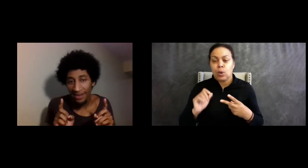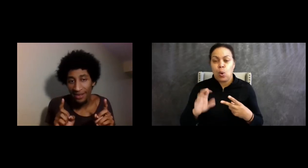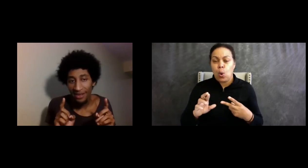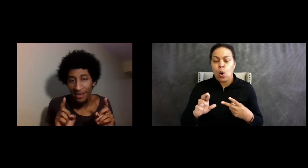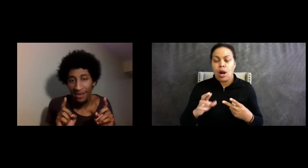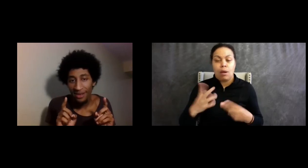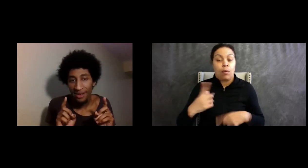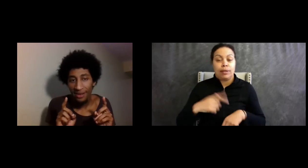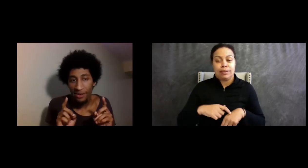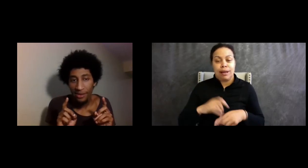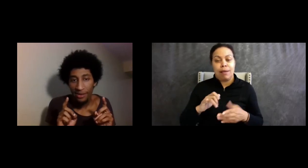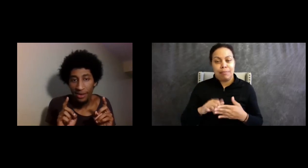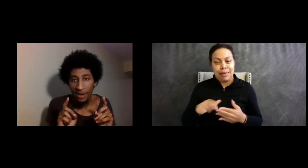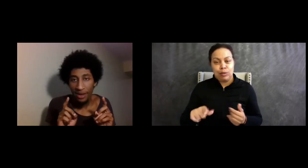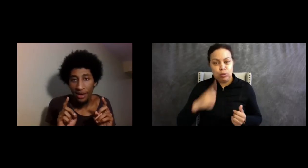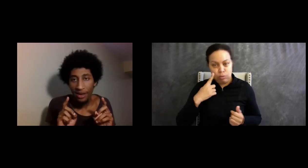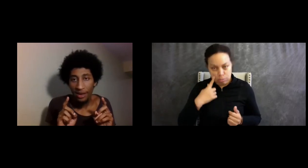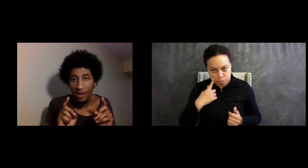witnessed